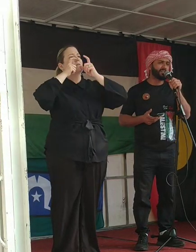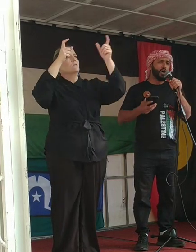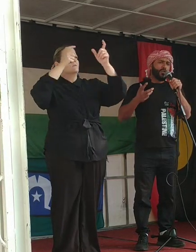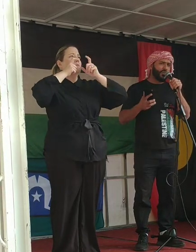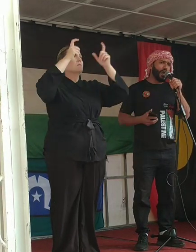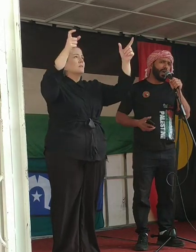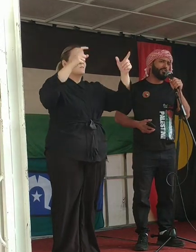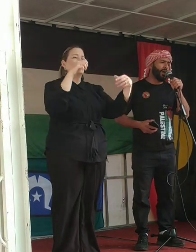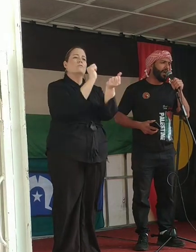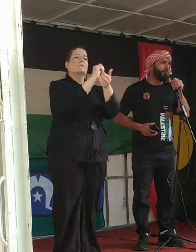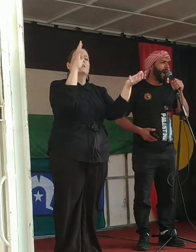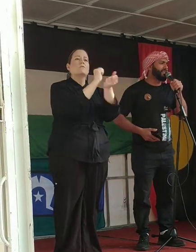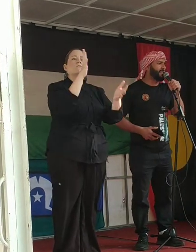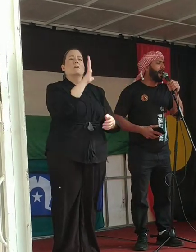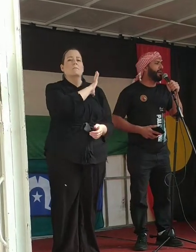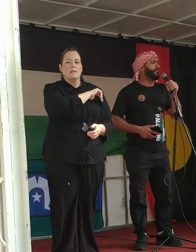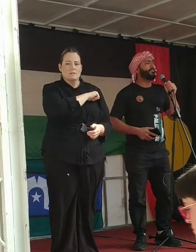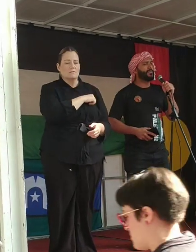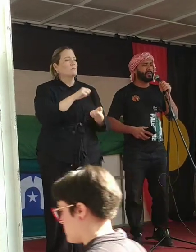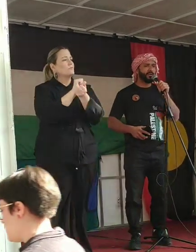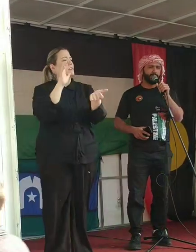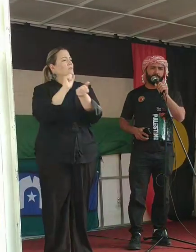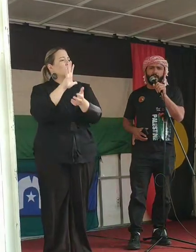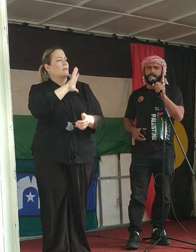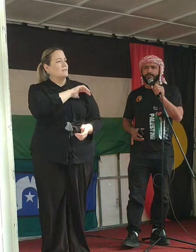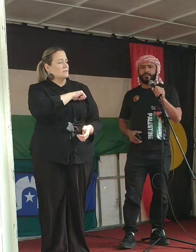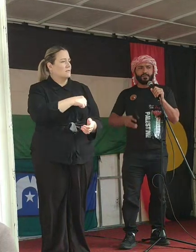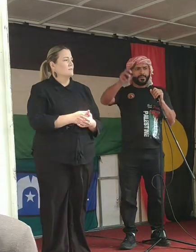our lungs, free, free Palestine!